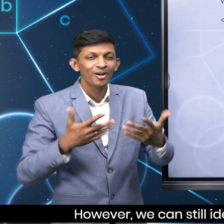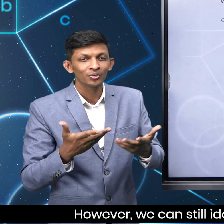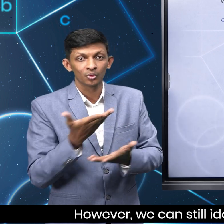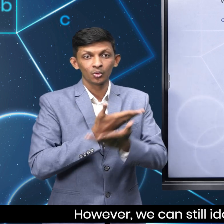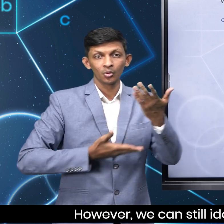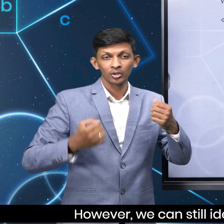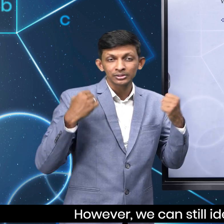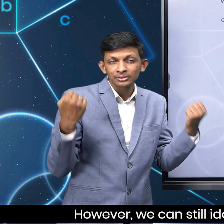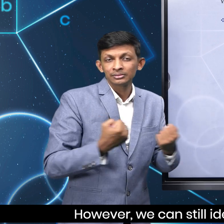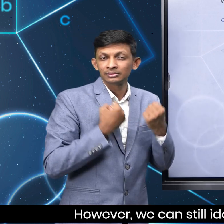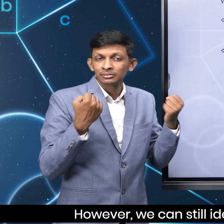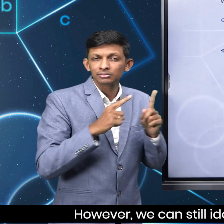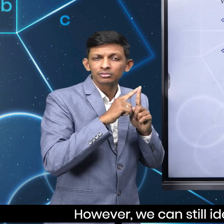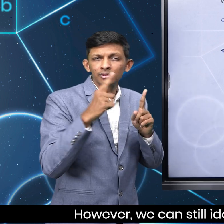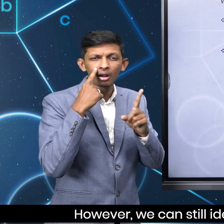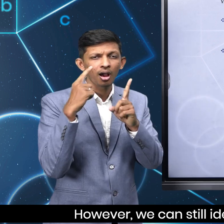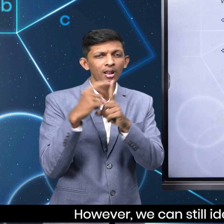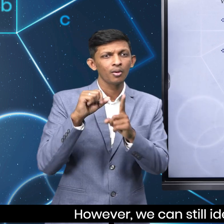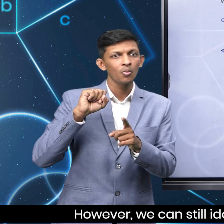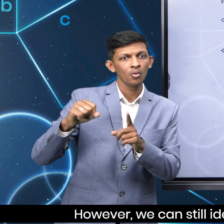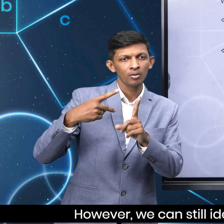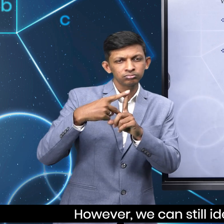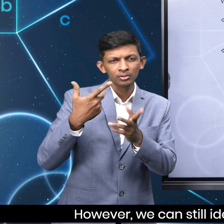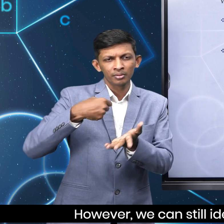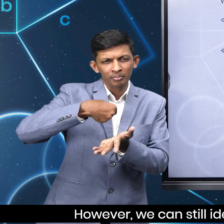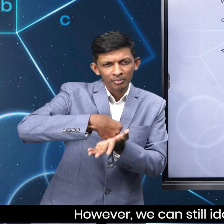However, we can still identify the shape based on what we see.